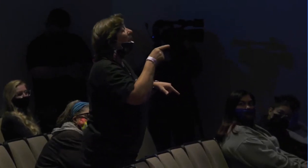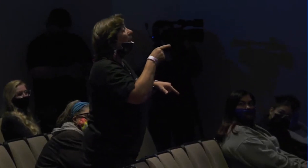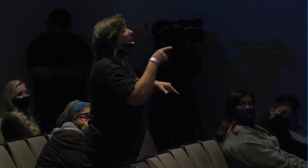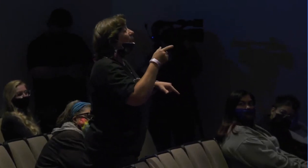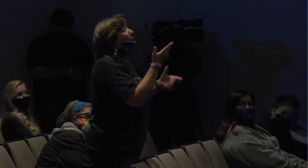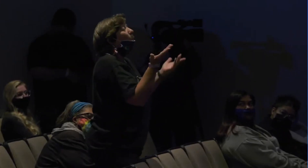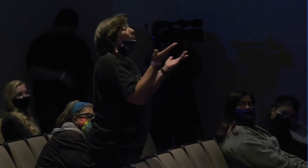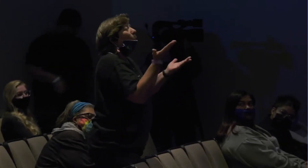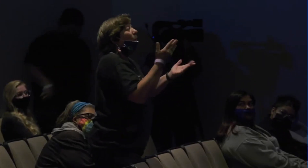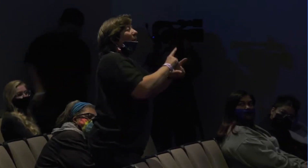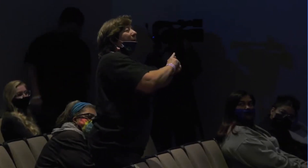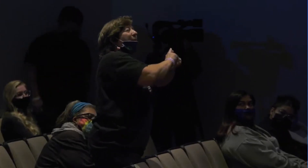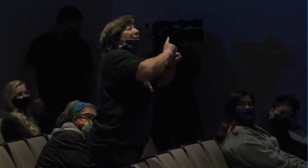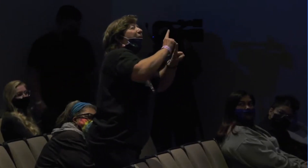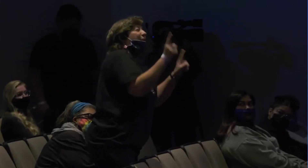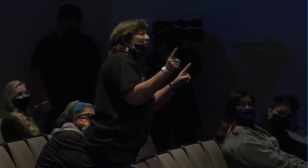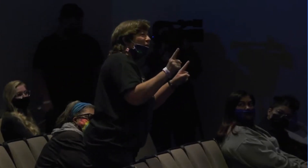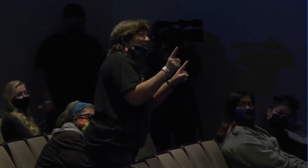second question.